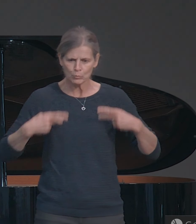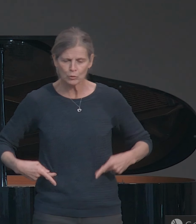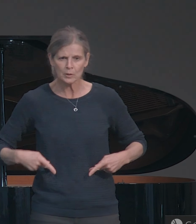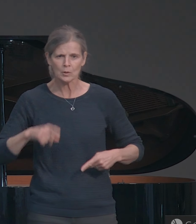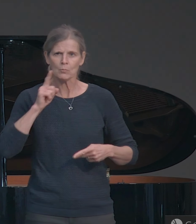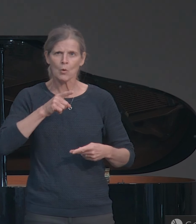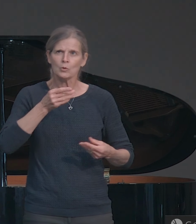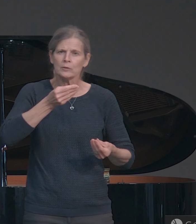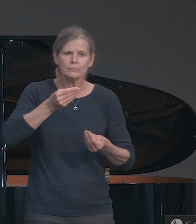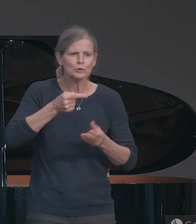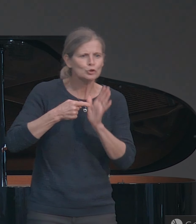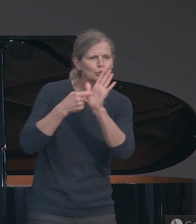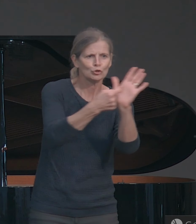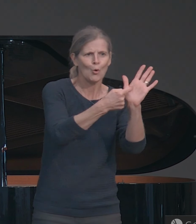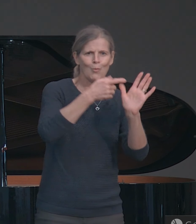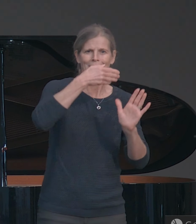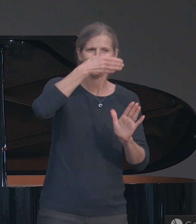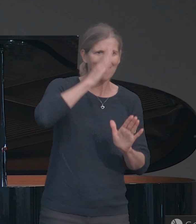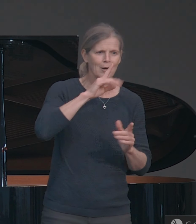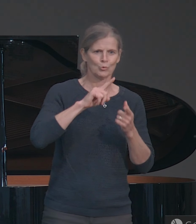to the world.